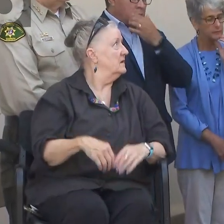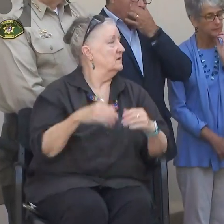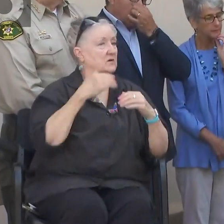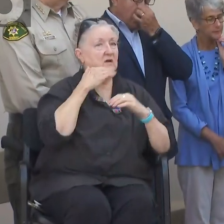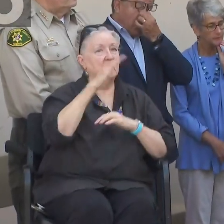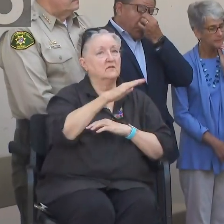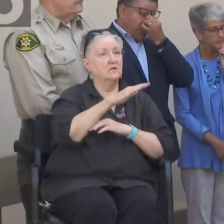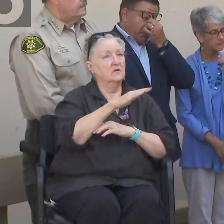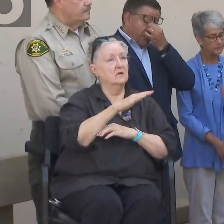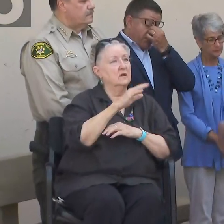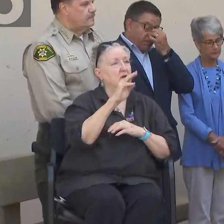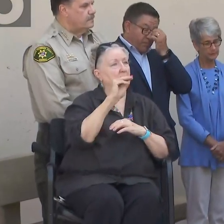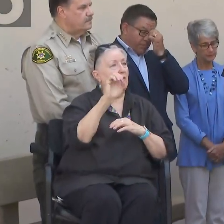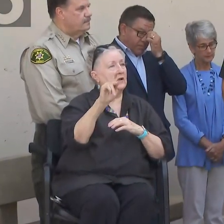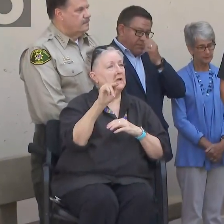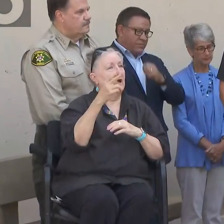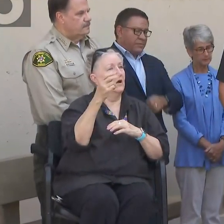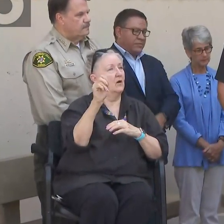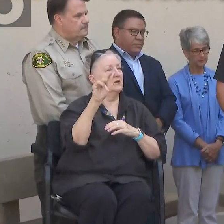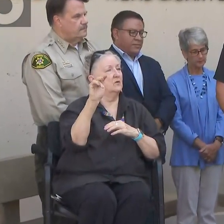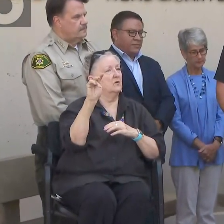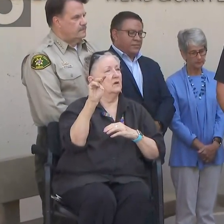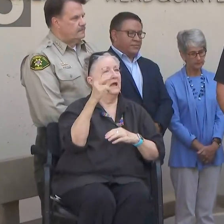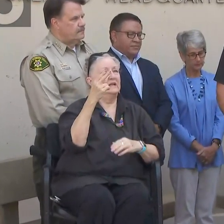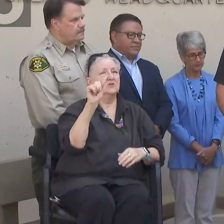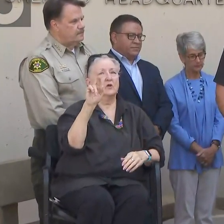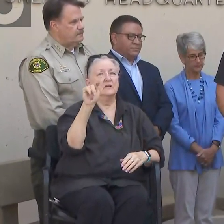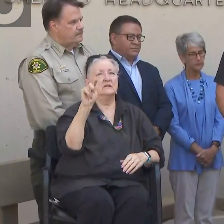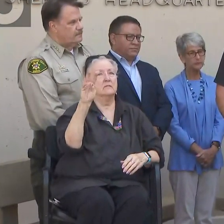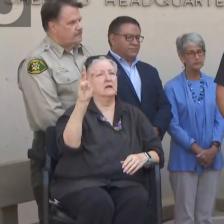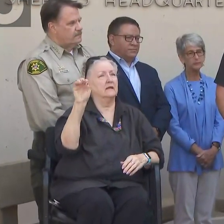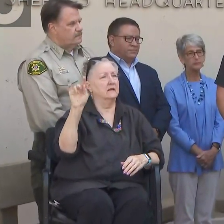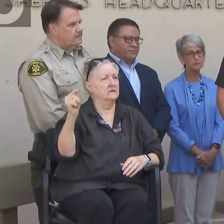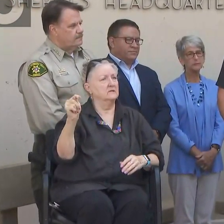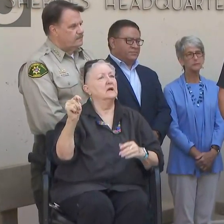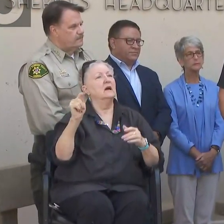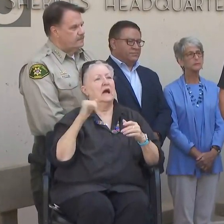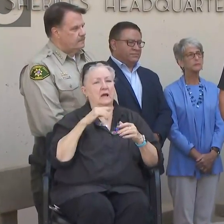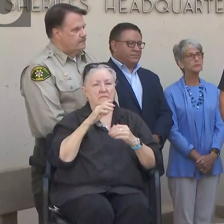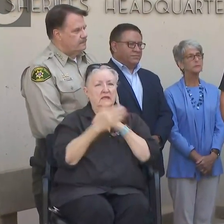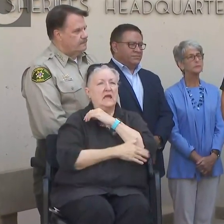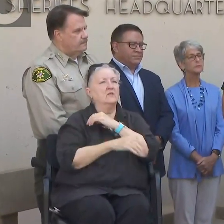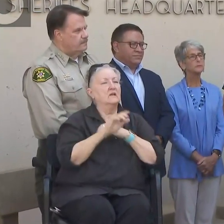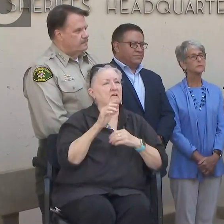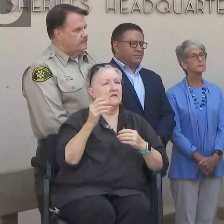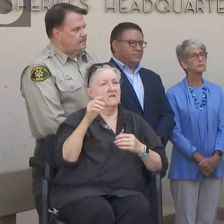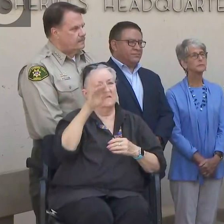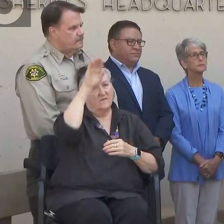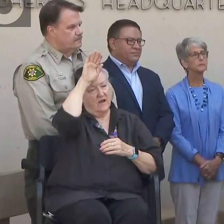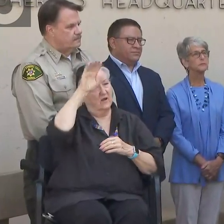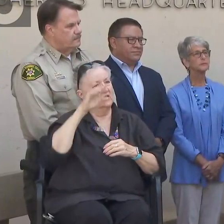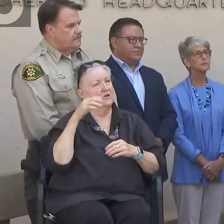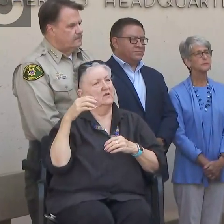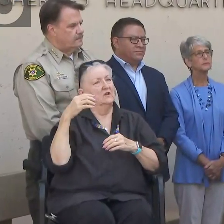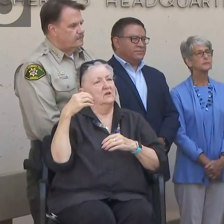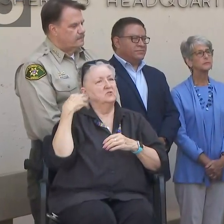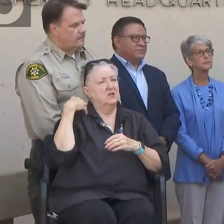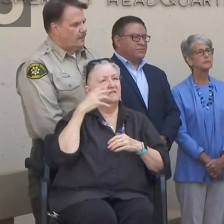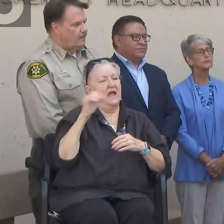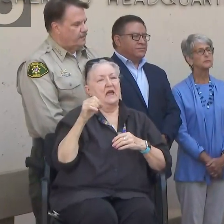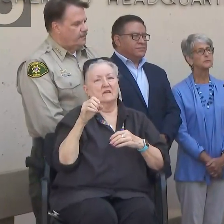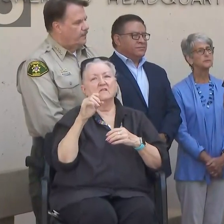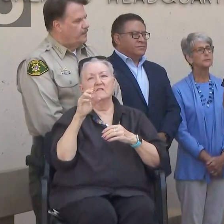Good afternoon, Mark Hartwig, H-A-R-T-W-I-G. I'm the County Fire Chief and County Fire Warden for the County of Santa